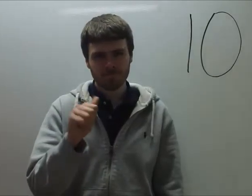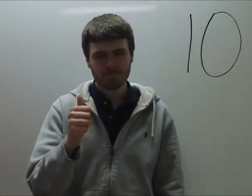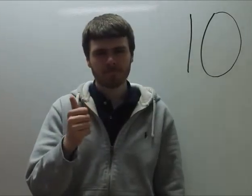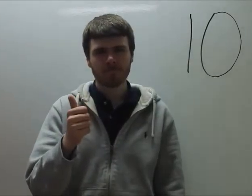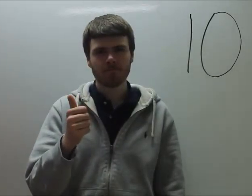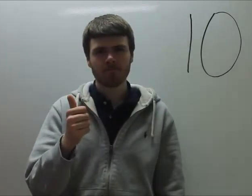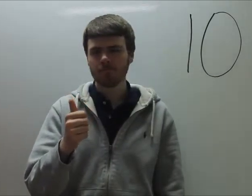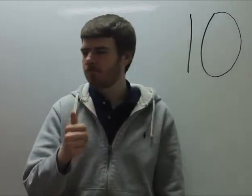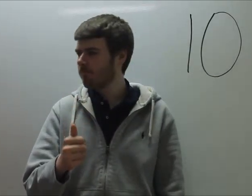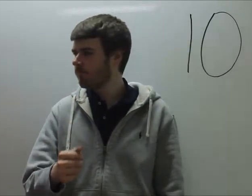10.